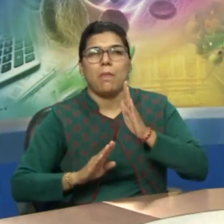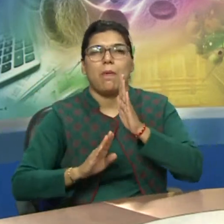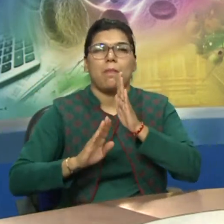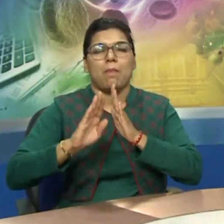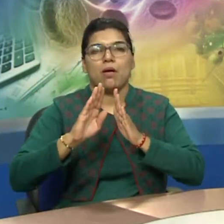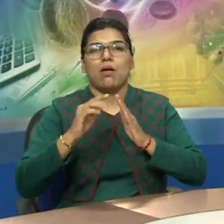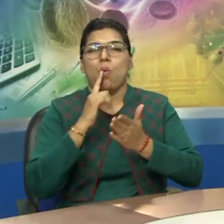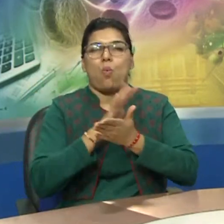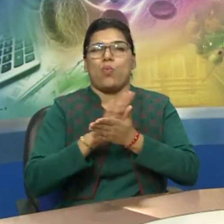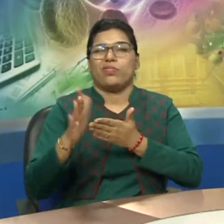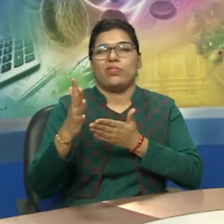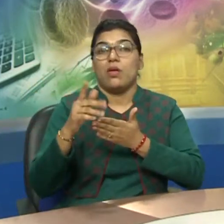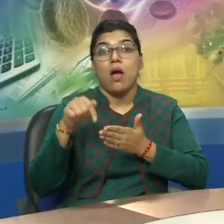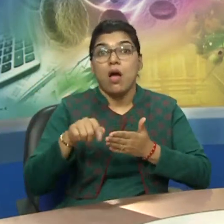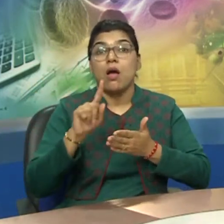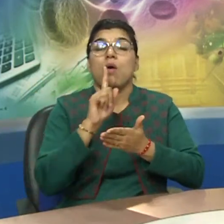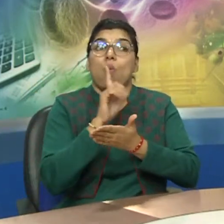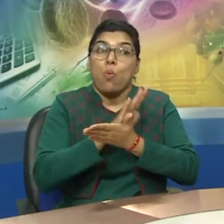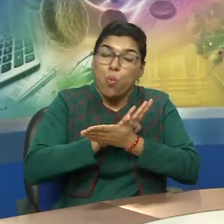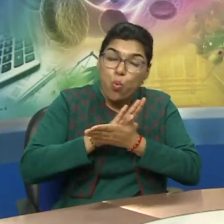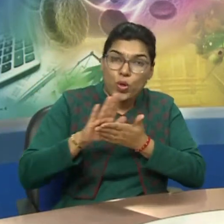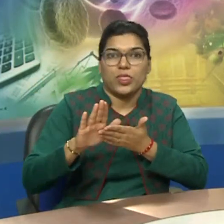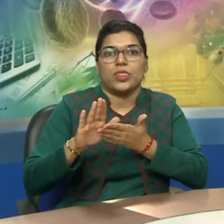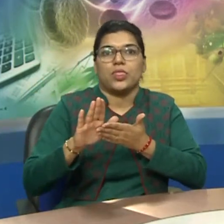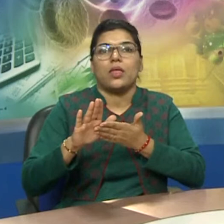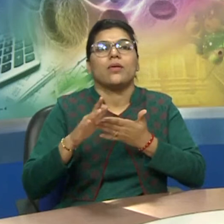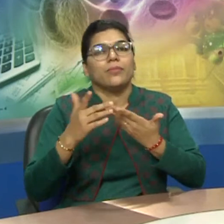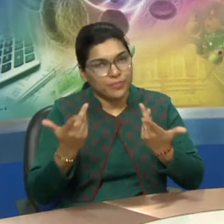Opposite of loyalty can be considered as cheat.